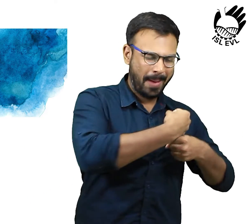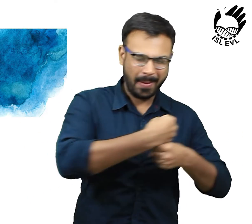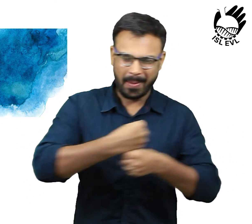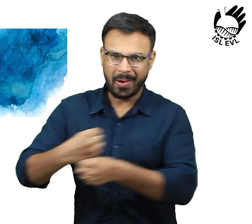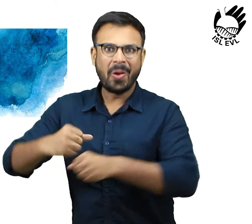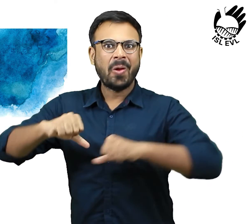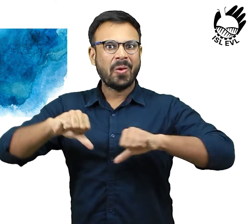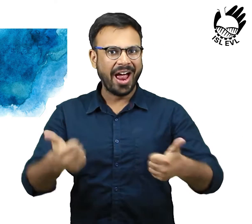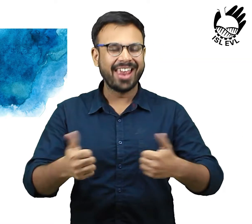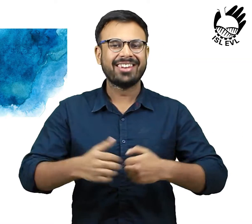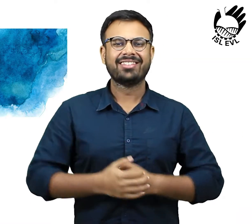Color creation.